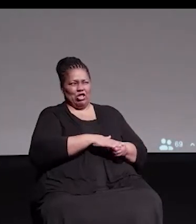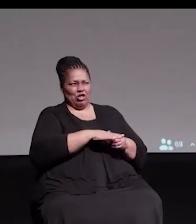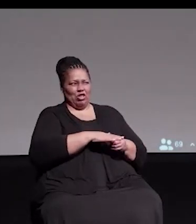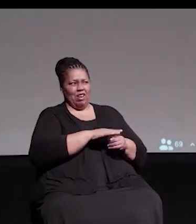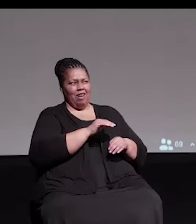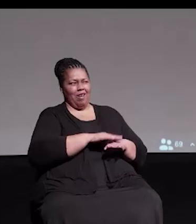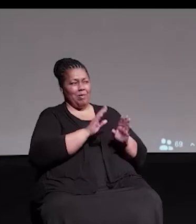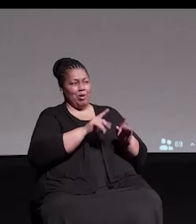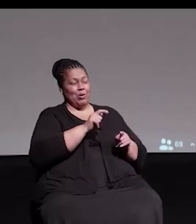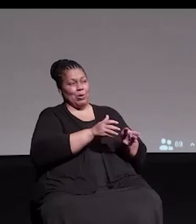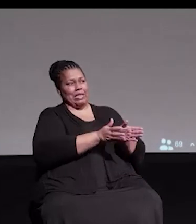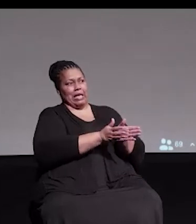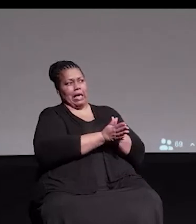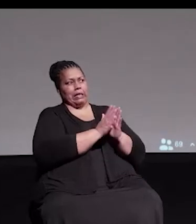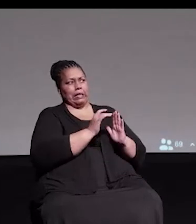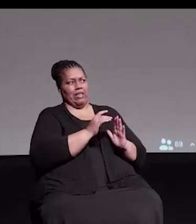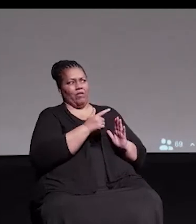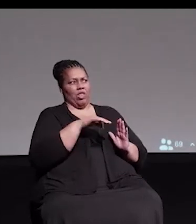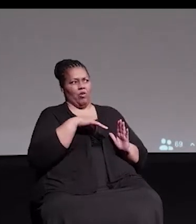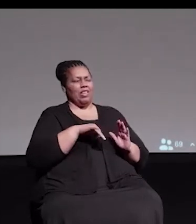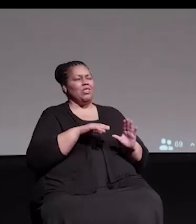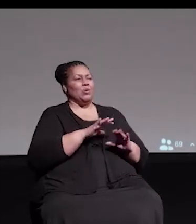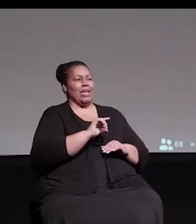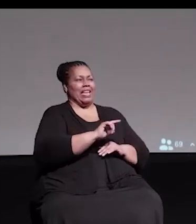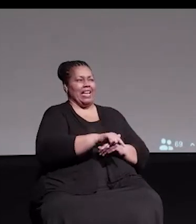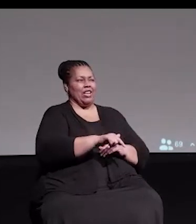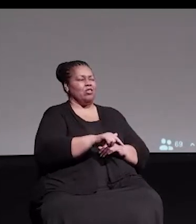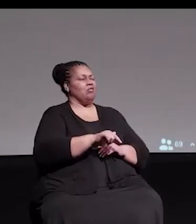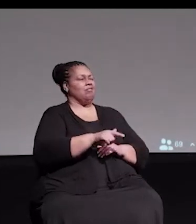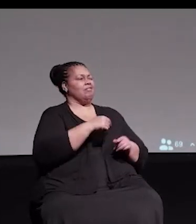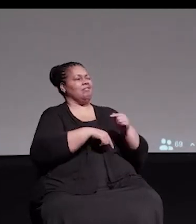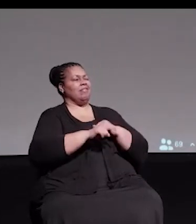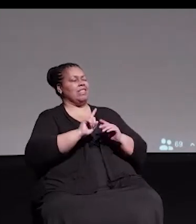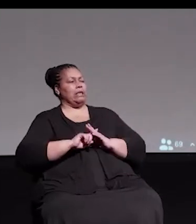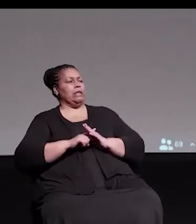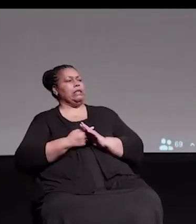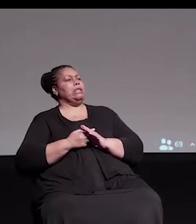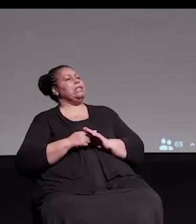to sort of do it later and like kind of ask for that generosity.